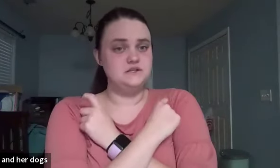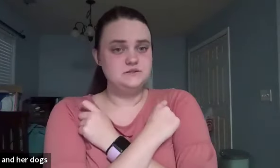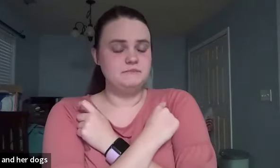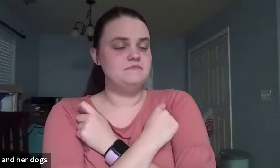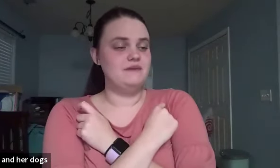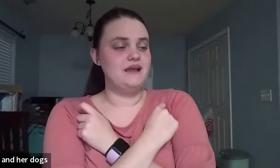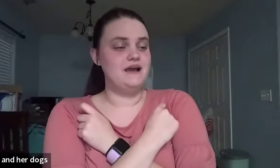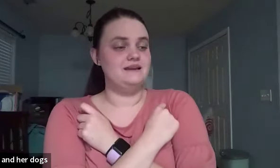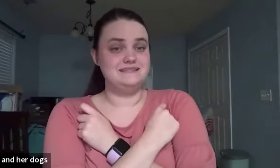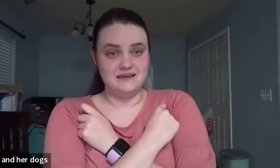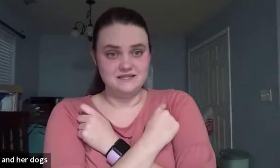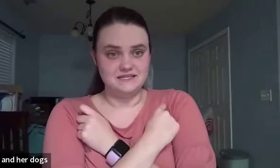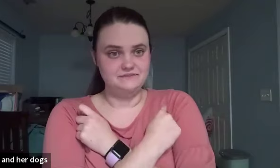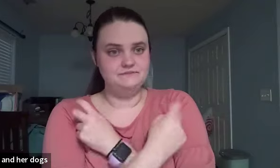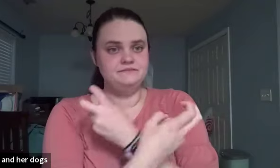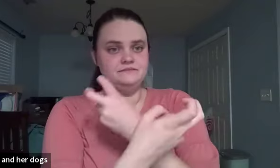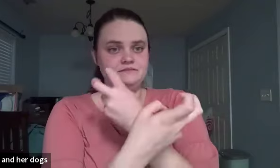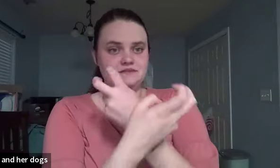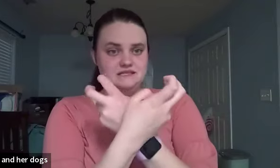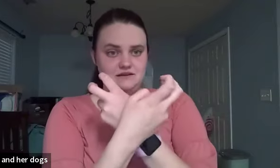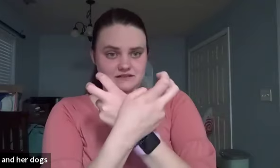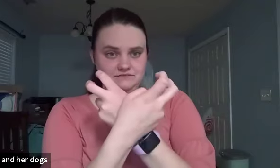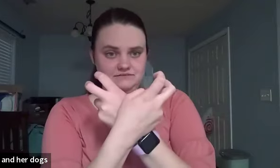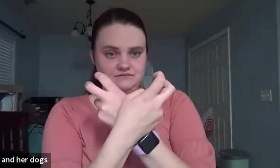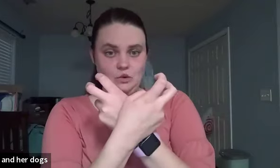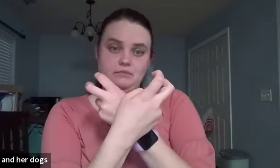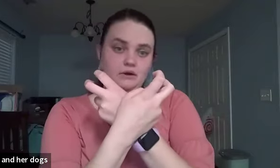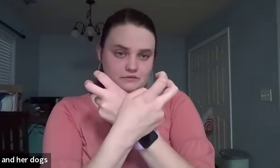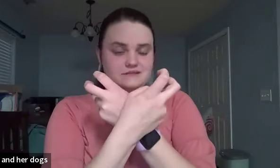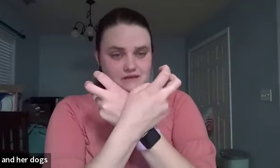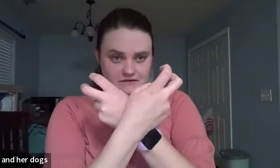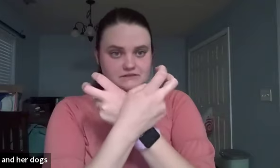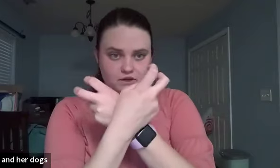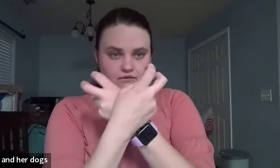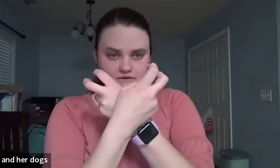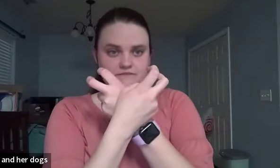Excuse me. Then we had skeleton. Skeleton. Or bones. Skeleton, bones.